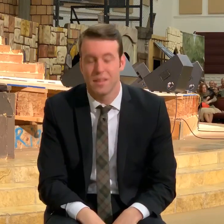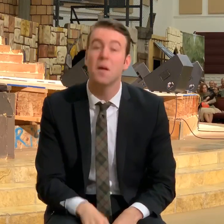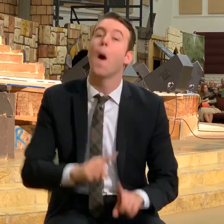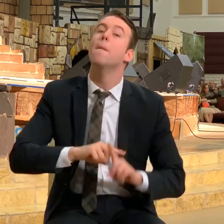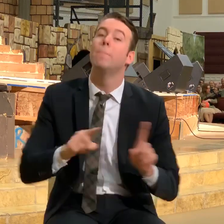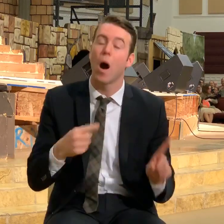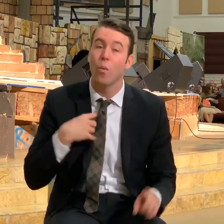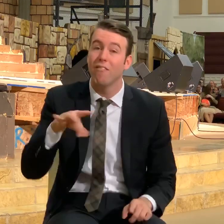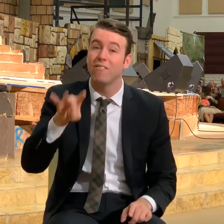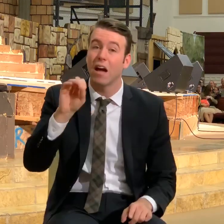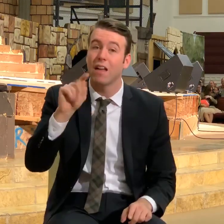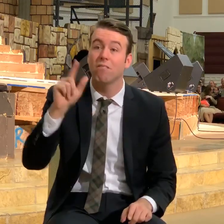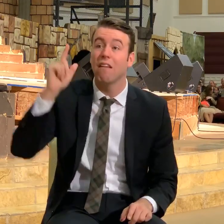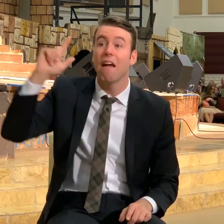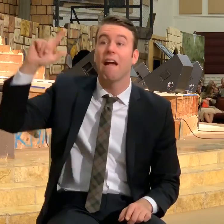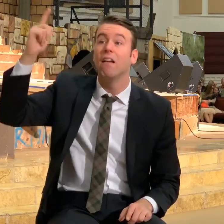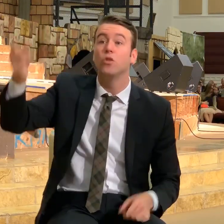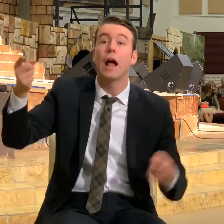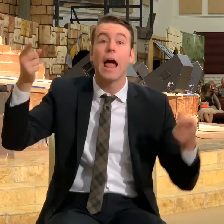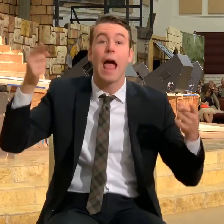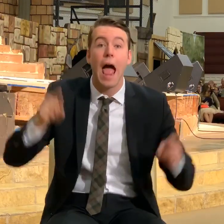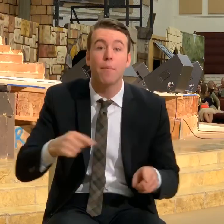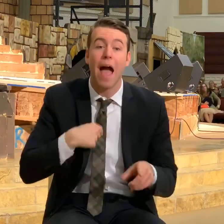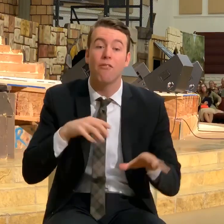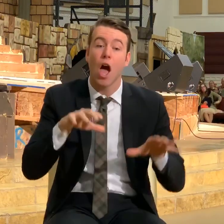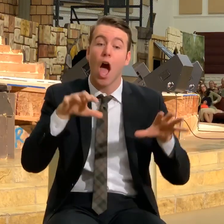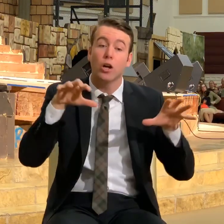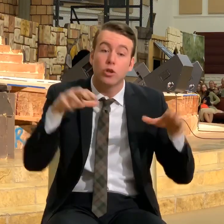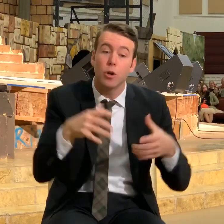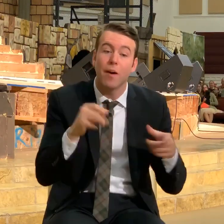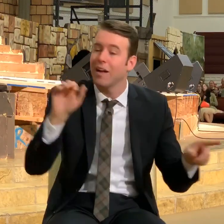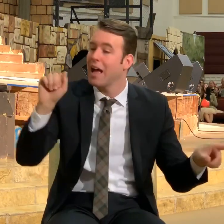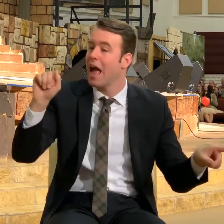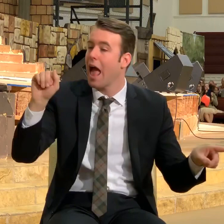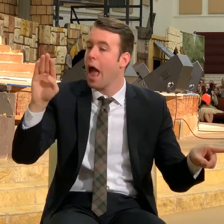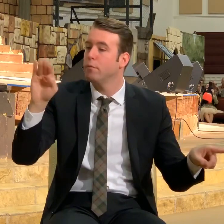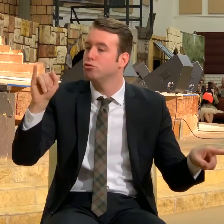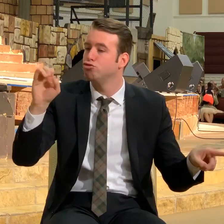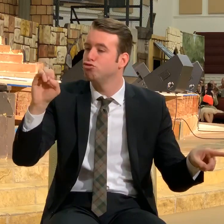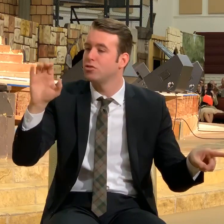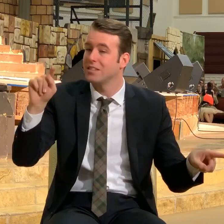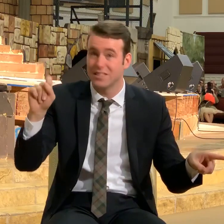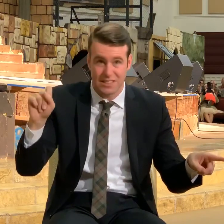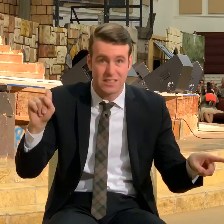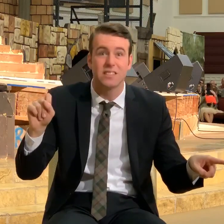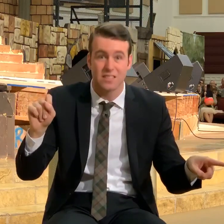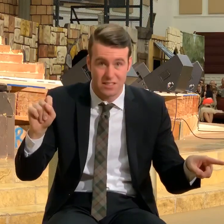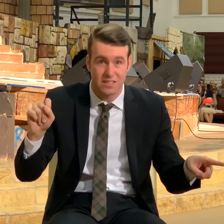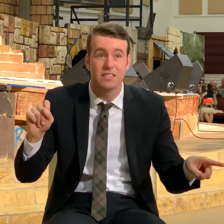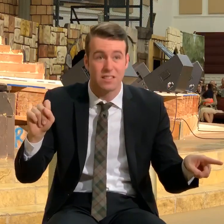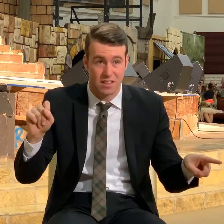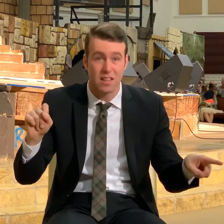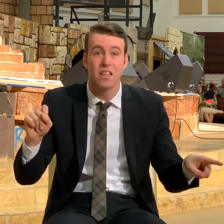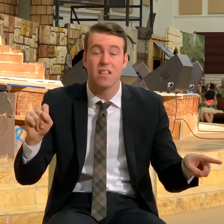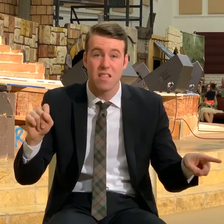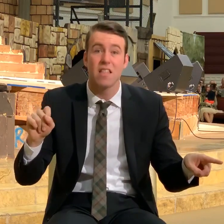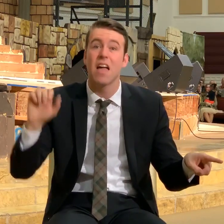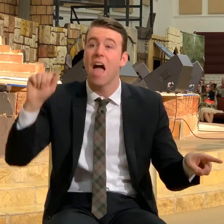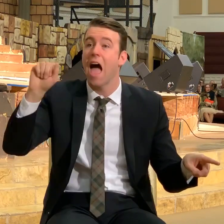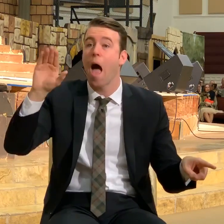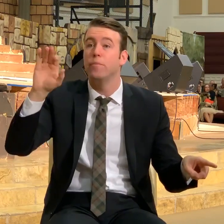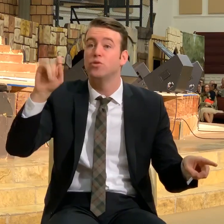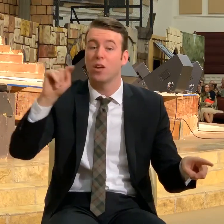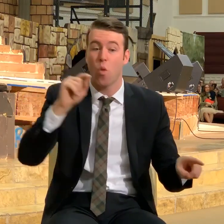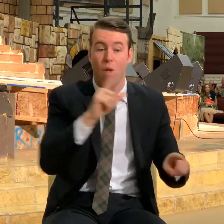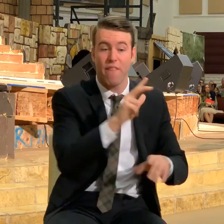But we found out later, there was a group of abjects, Brother Wilson, that had